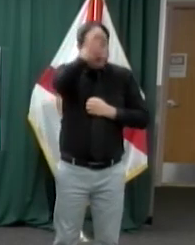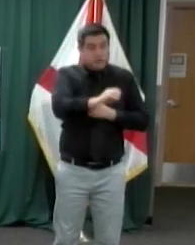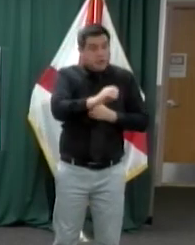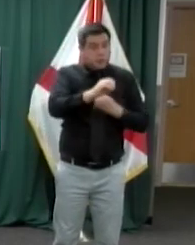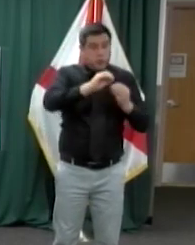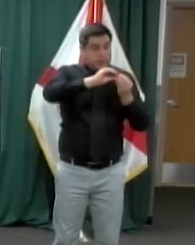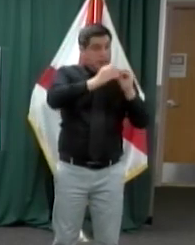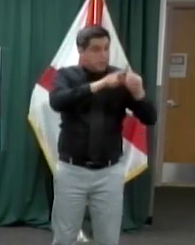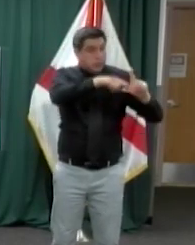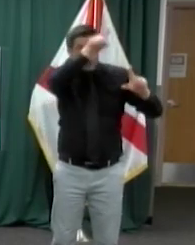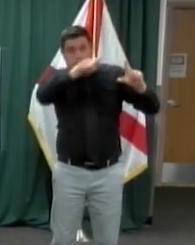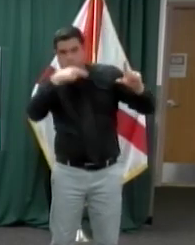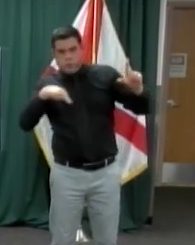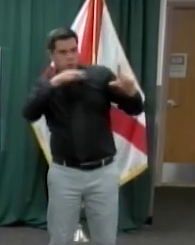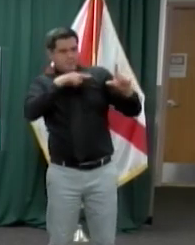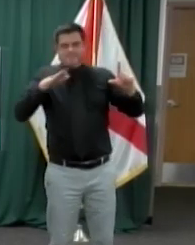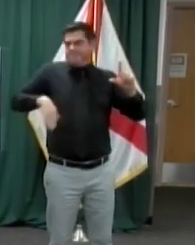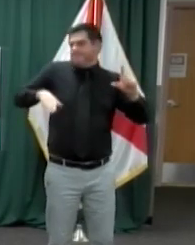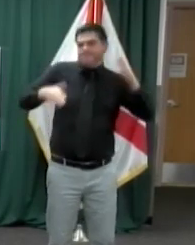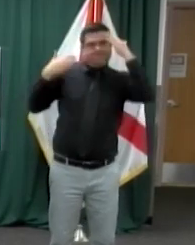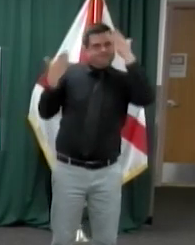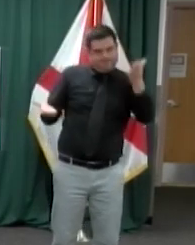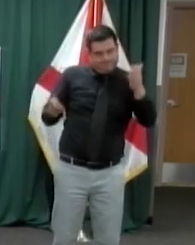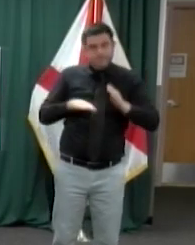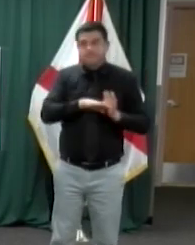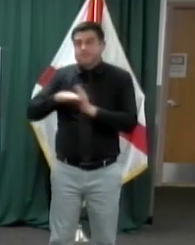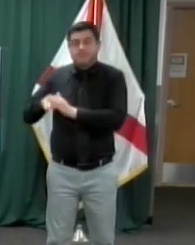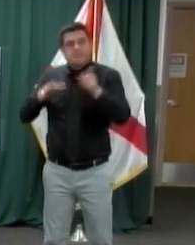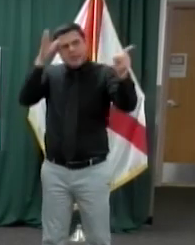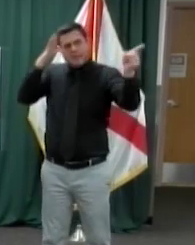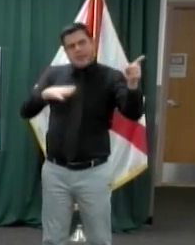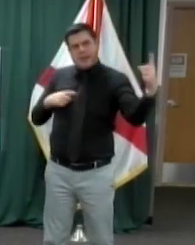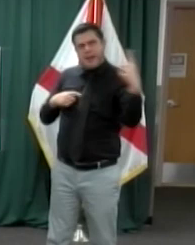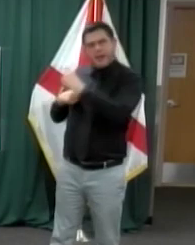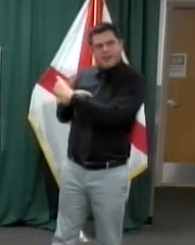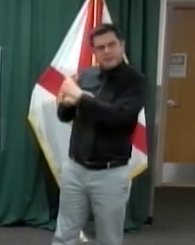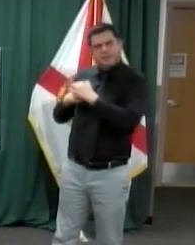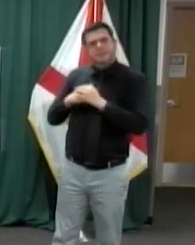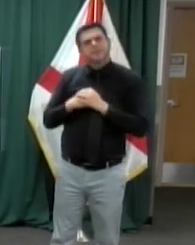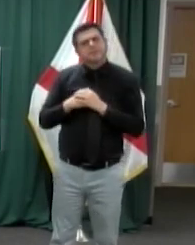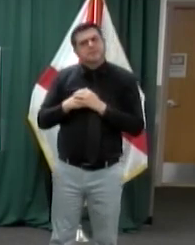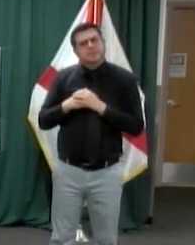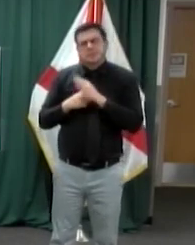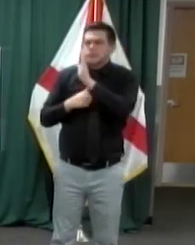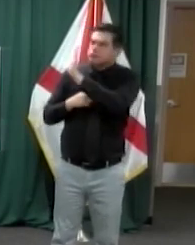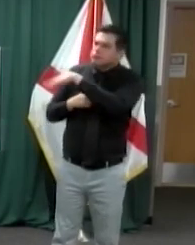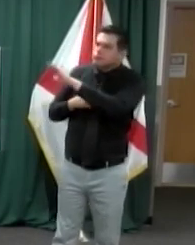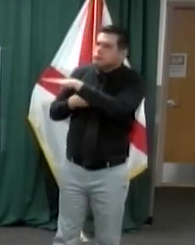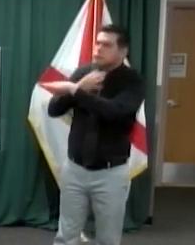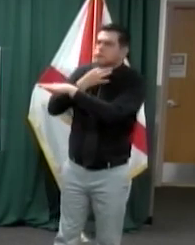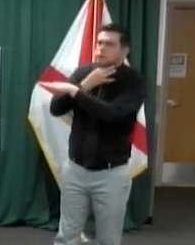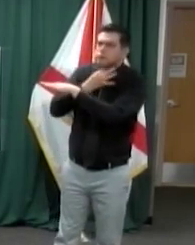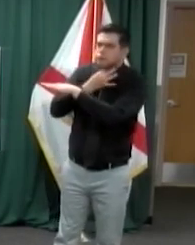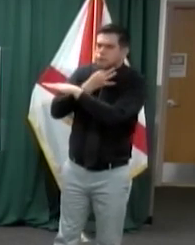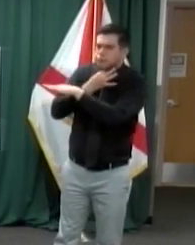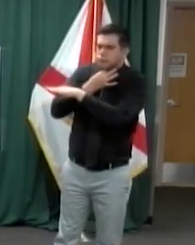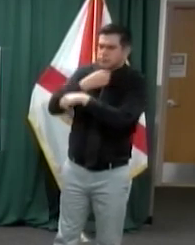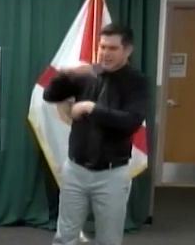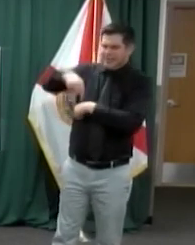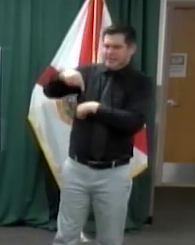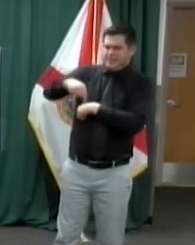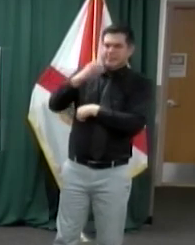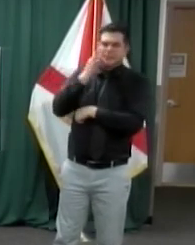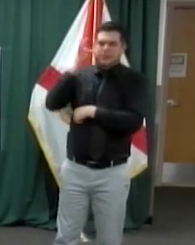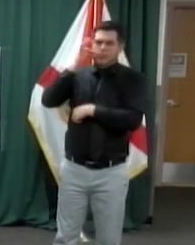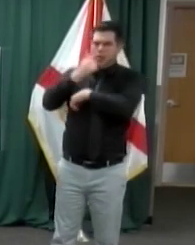you guys kind of proved by doing that you kind of went and got more restrictive early on as far as social distancing